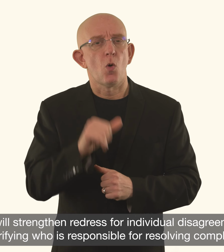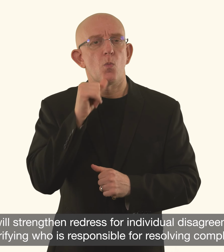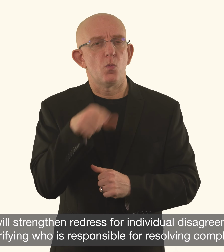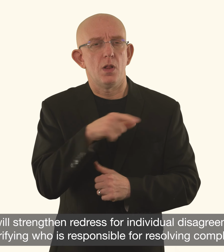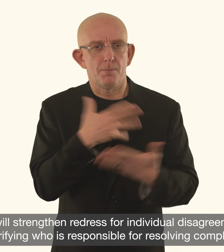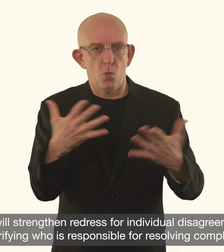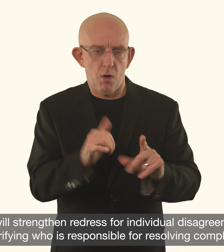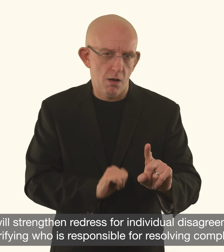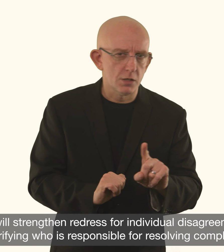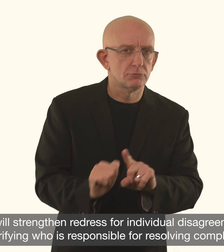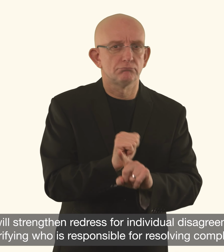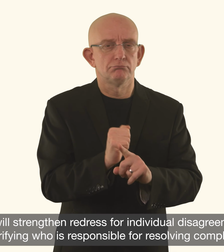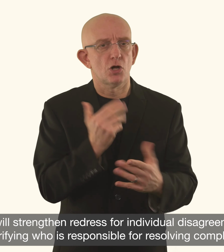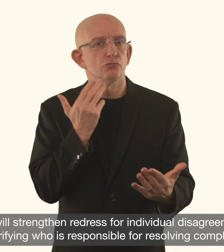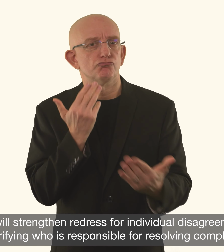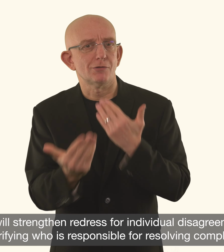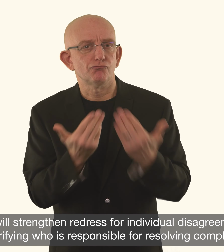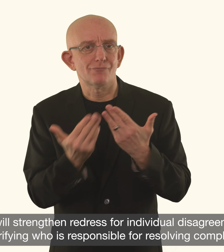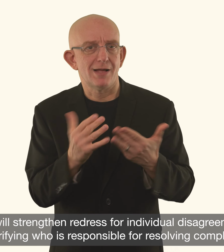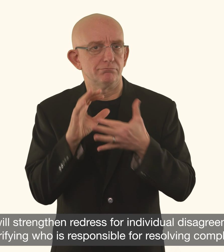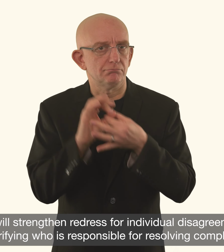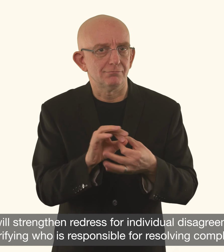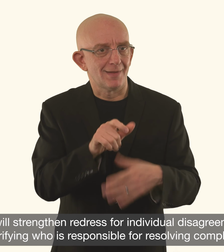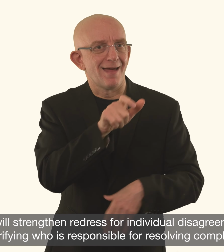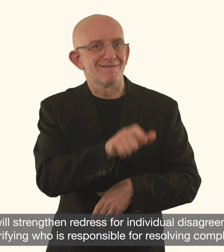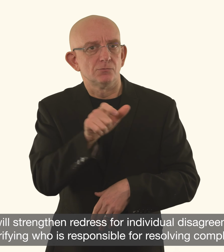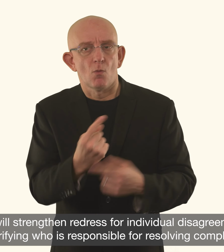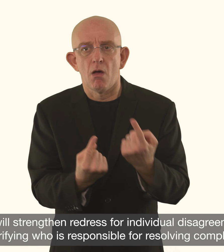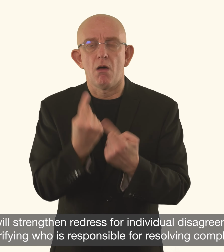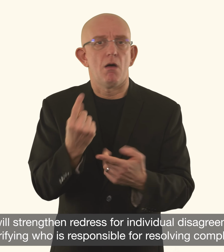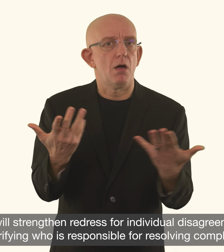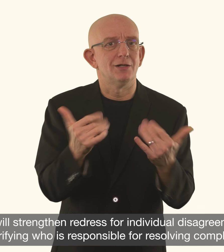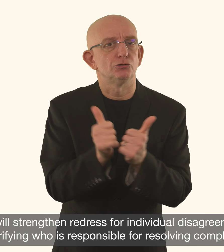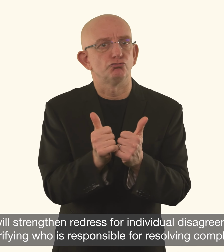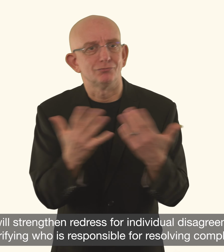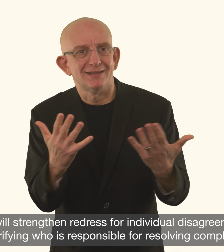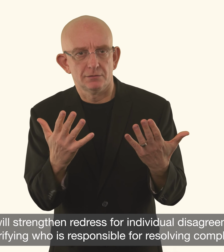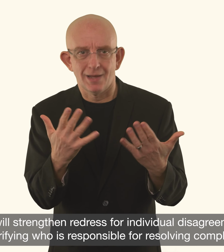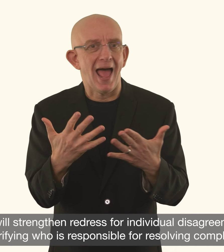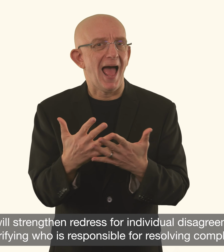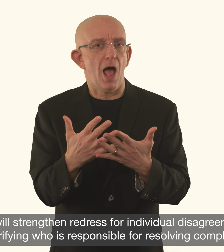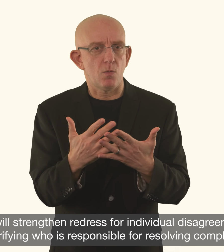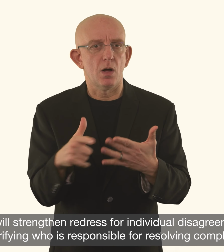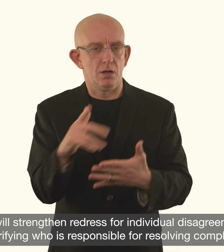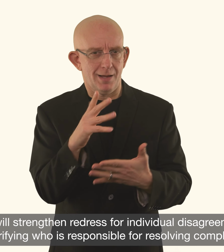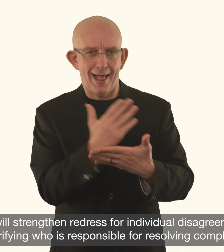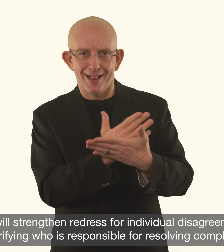6. We will strengthen redress for individual disagreements by clarifying who is